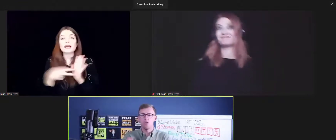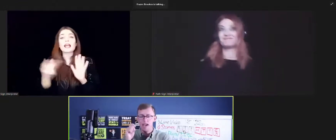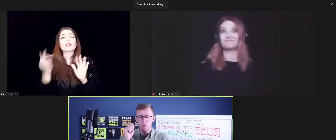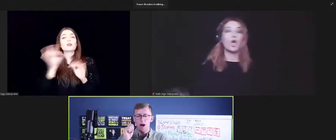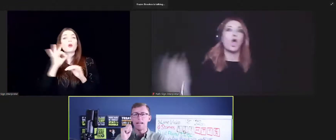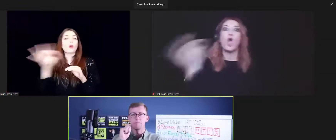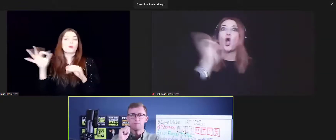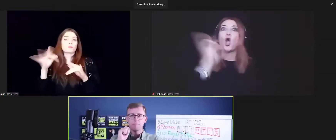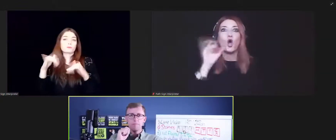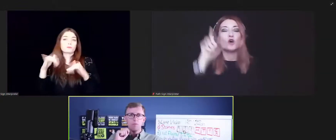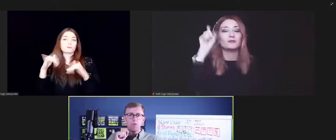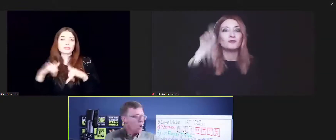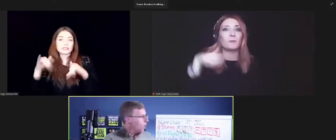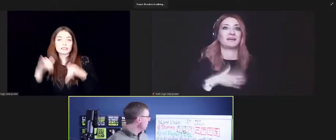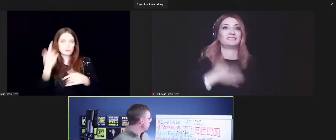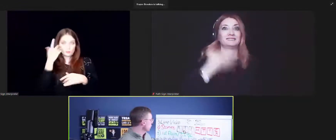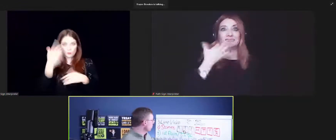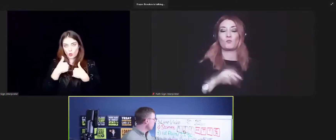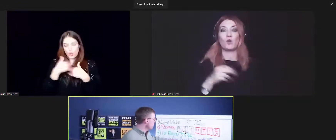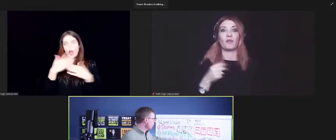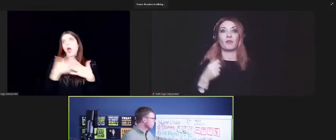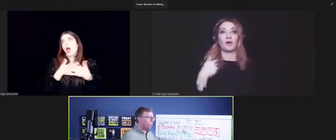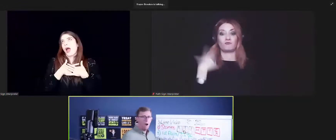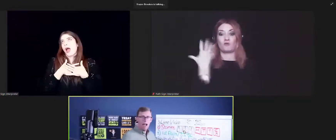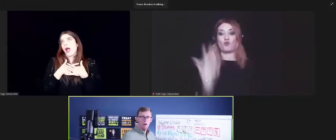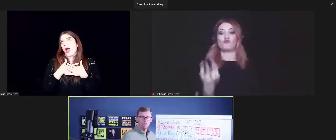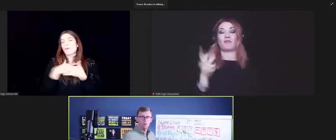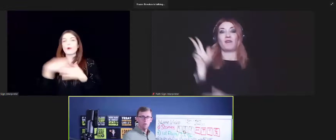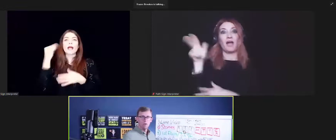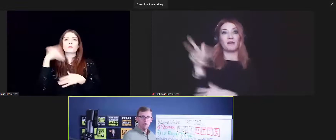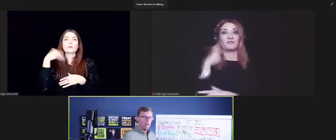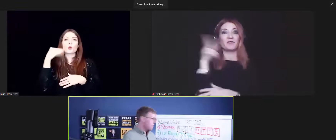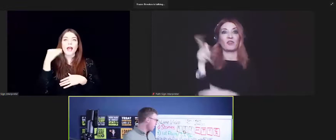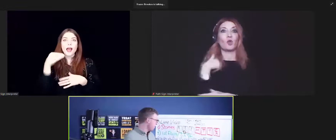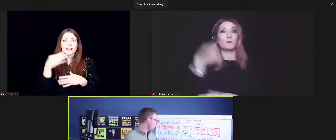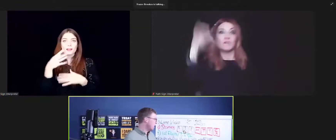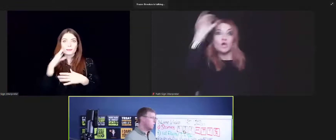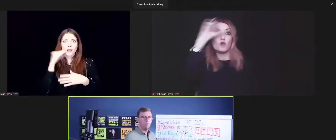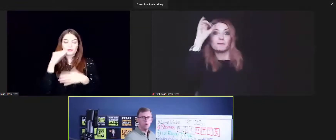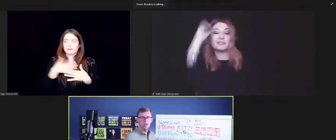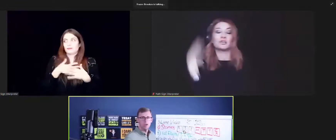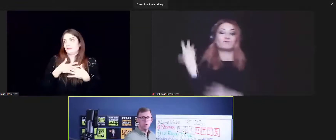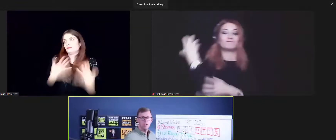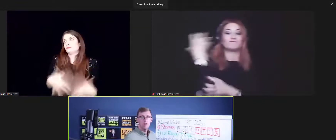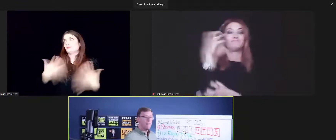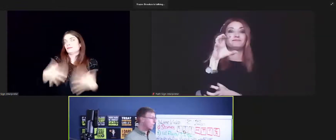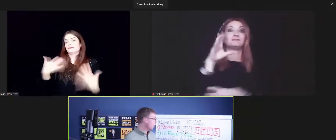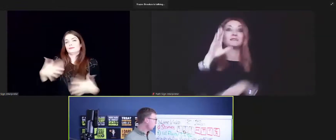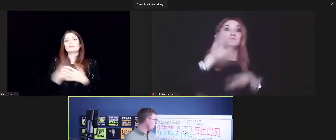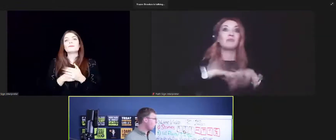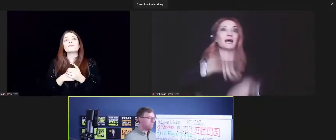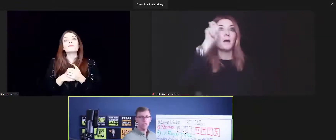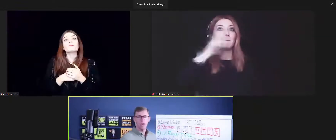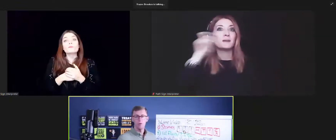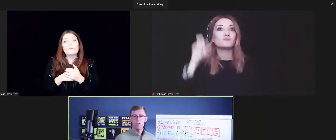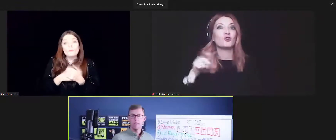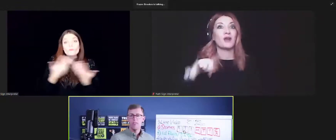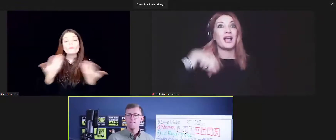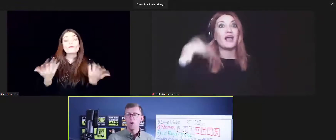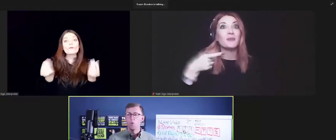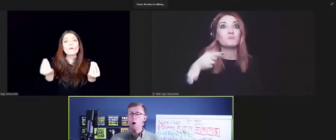questions. Here's why. When someone becomes aware of you, then they fall in love with you, then they look up to